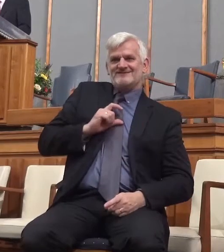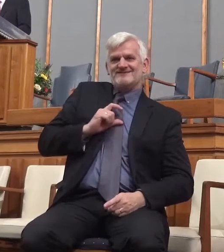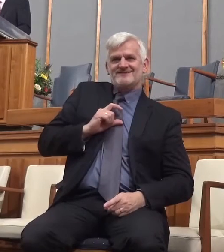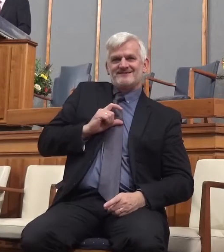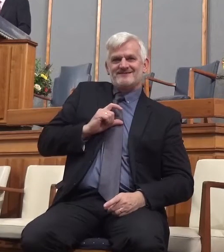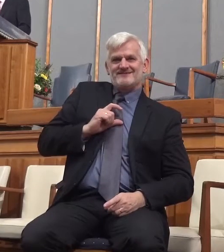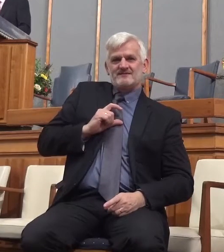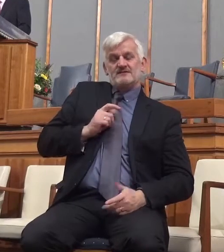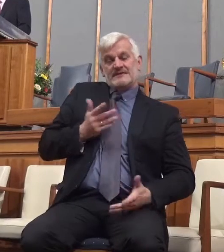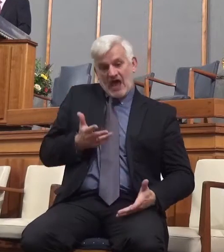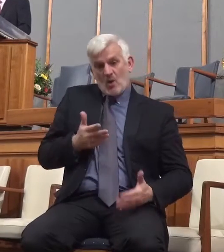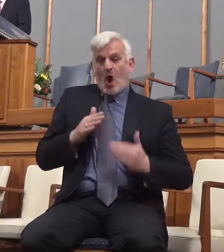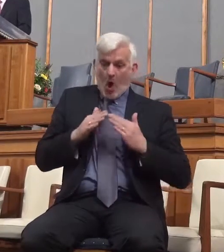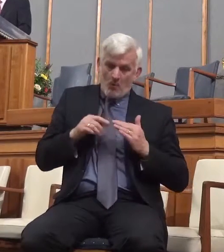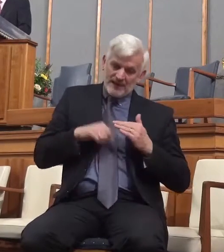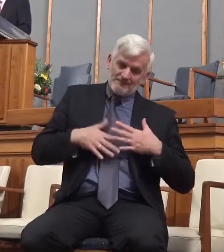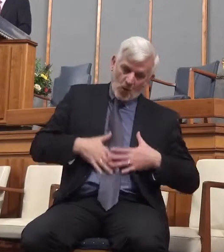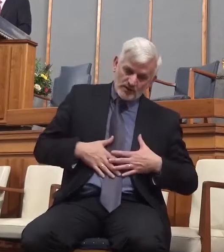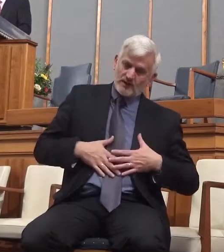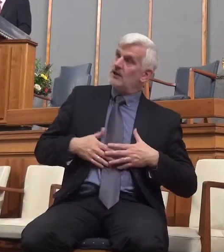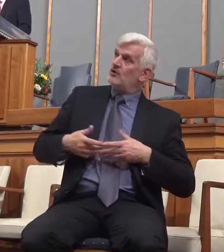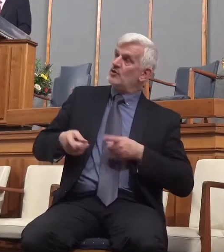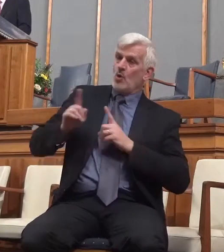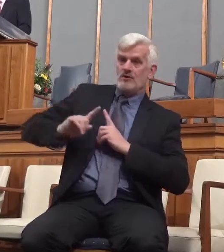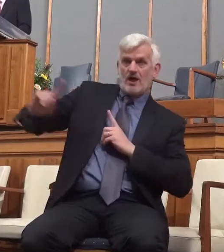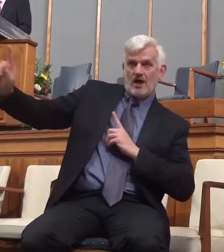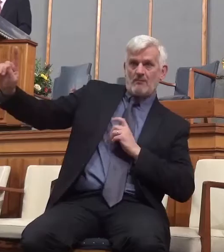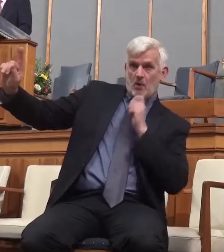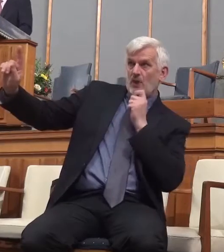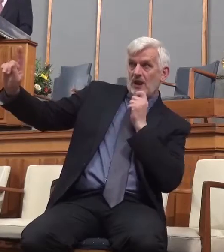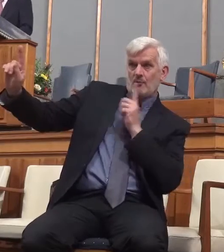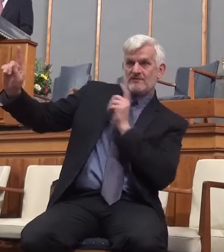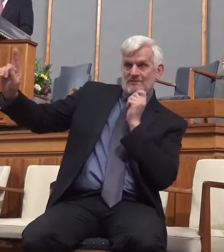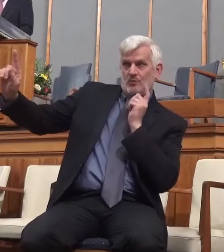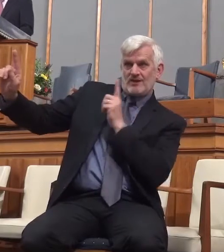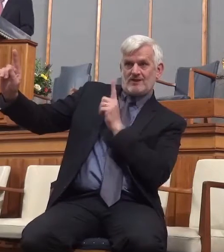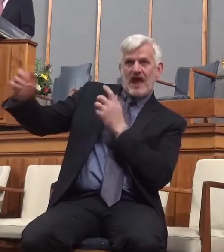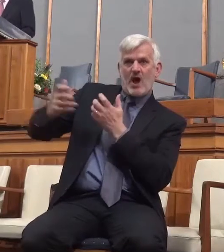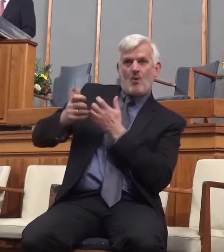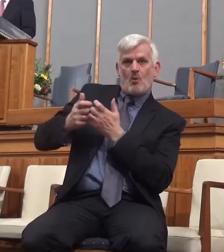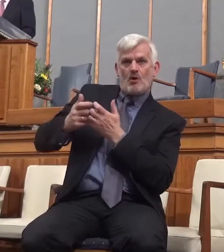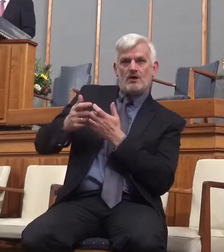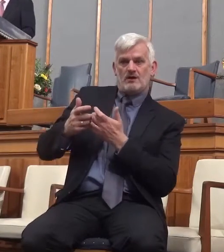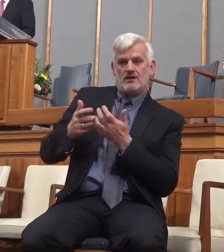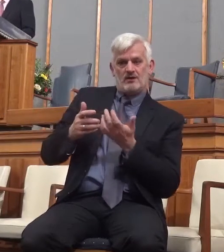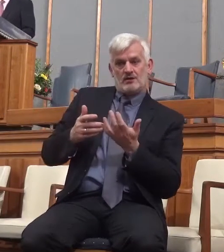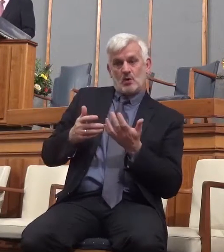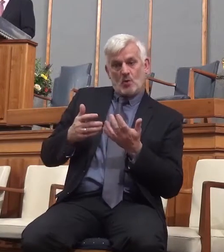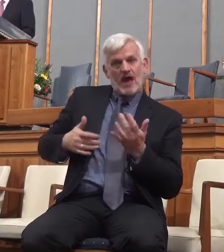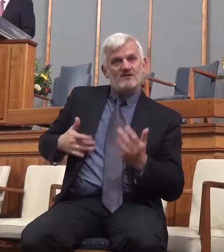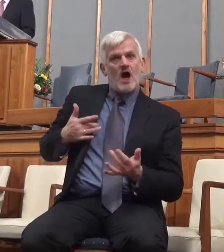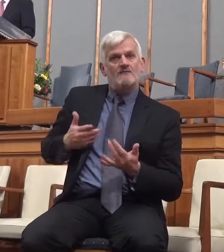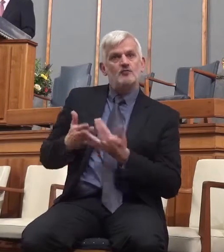at home in the body, we are absent from the Lord. For we walk by faith, not